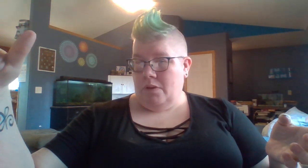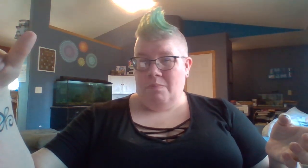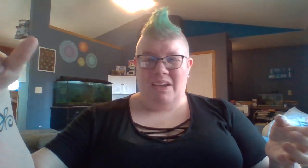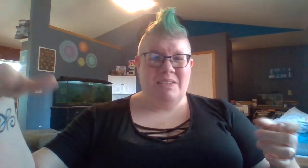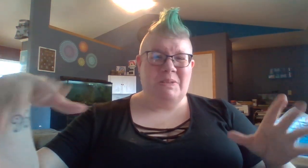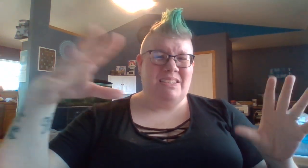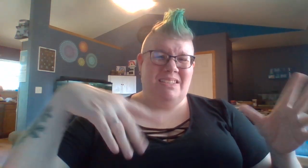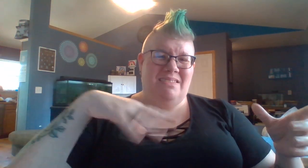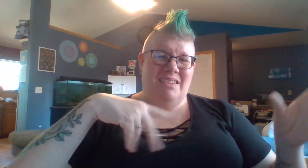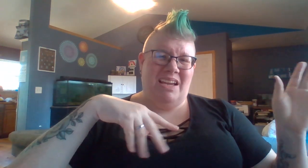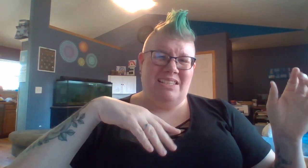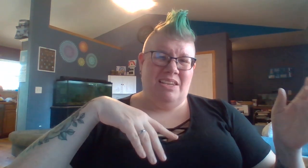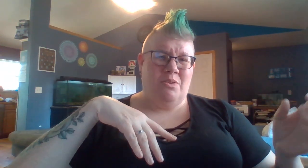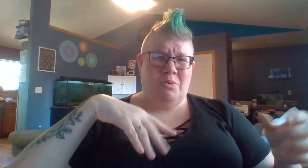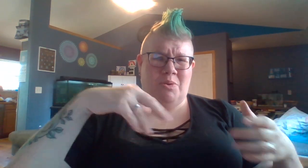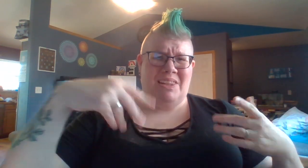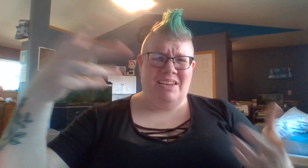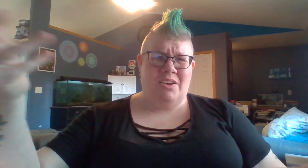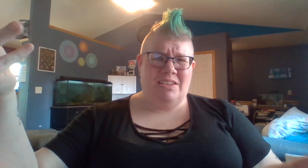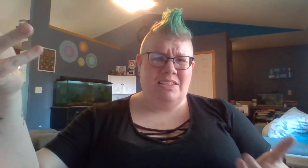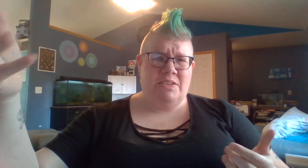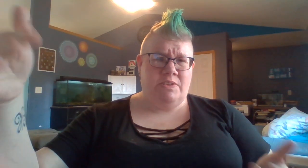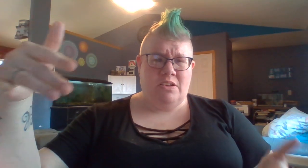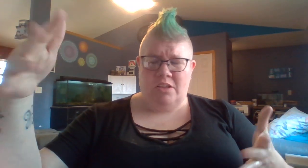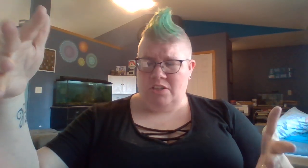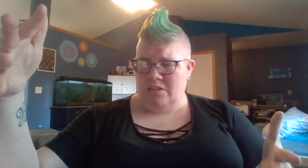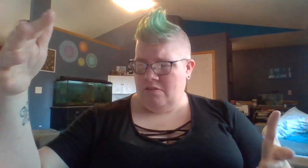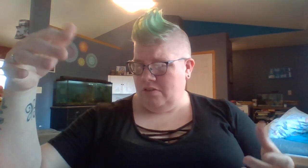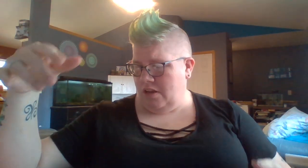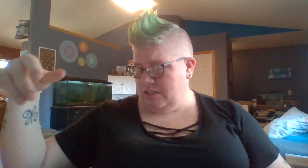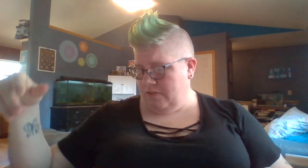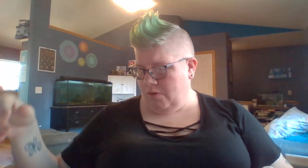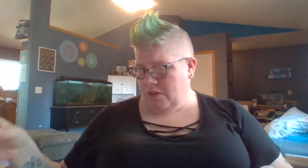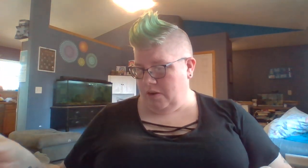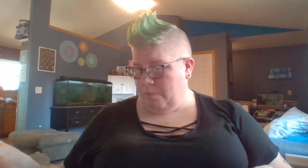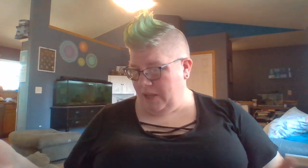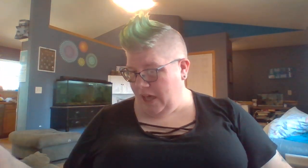My husband's an IT guru, and then I taught assistive technology, so there's a lot of stuff going on there. But yeah,